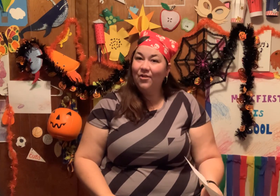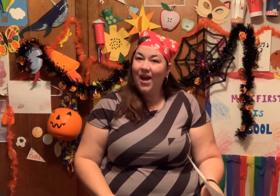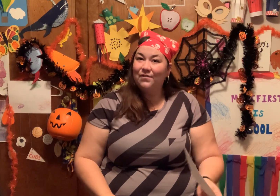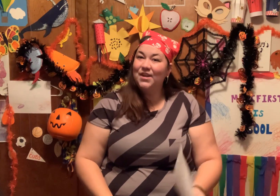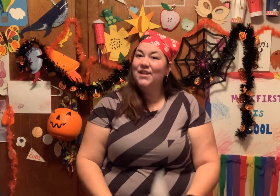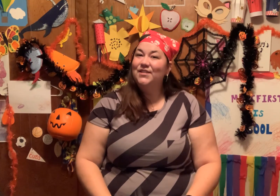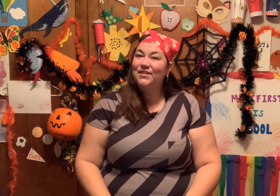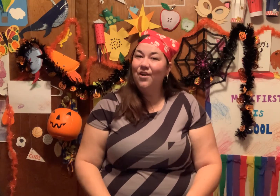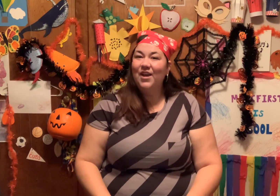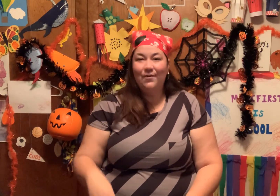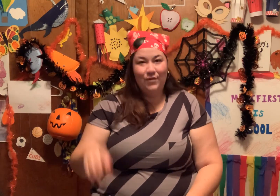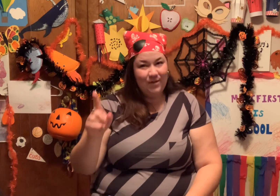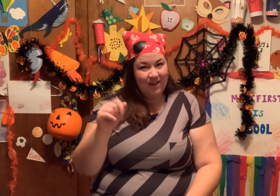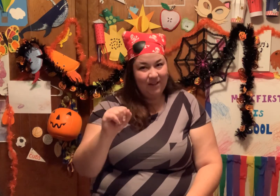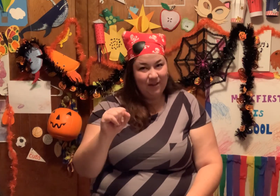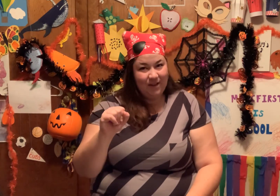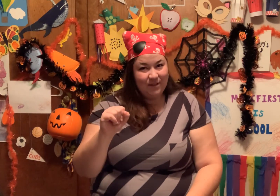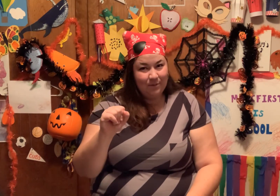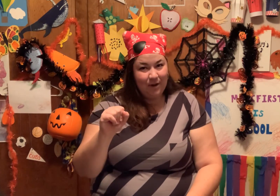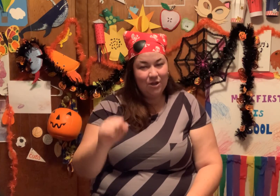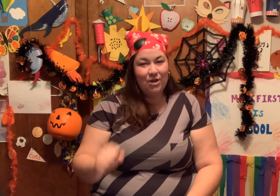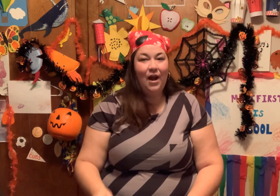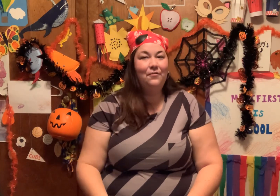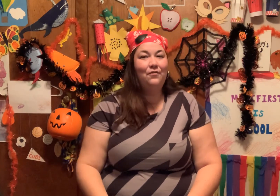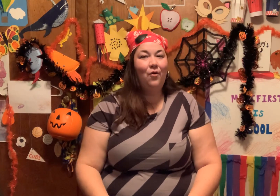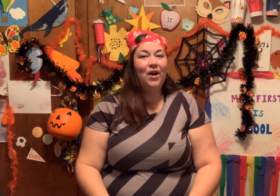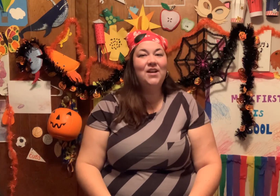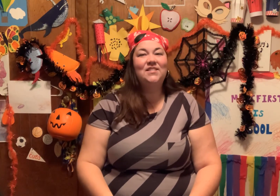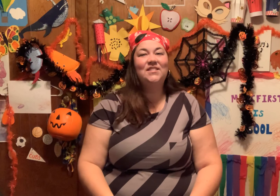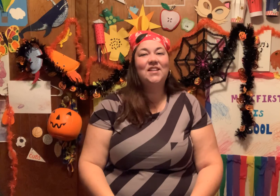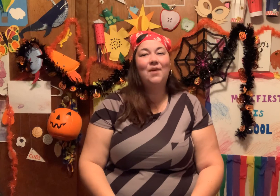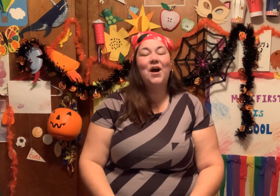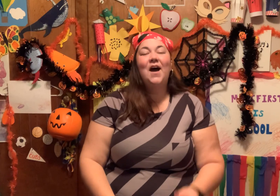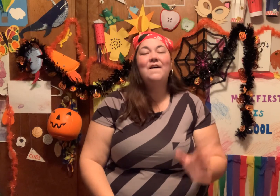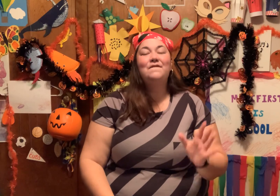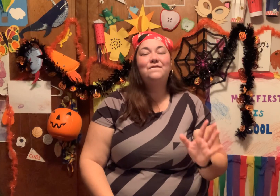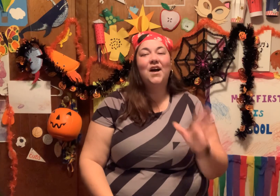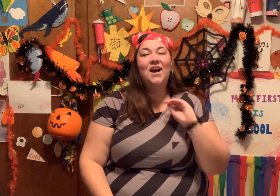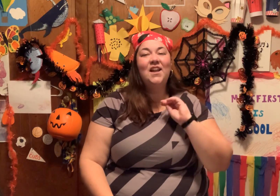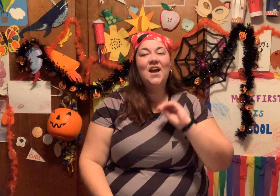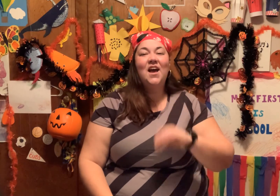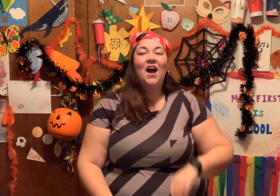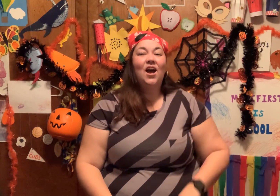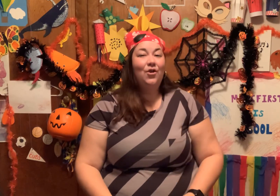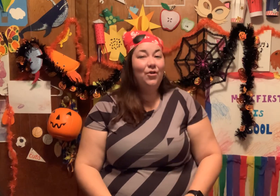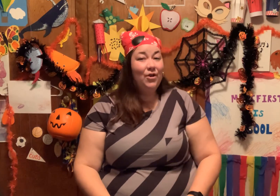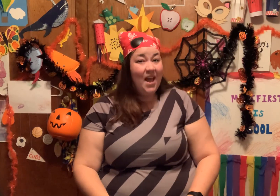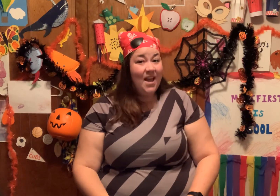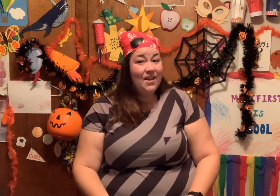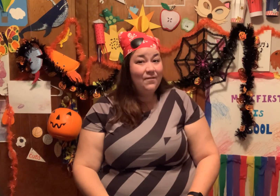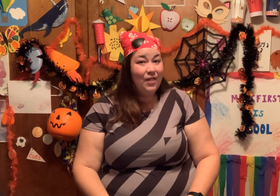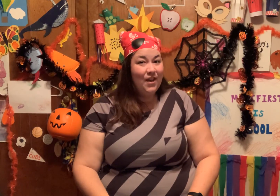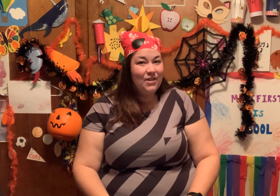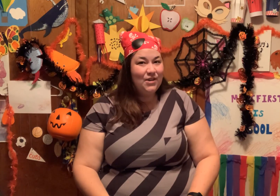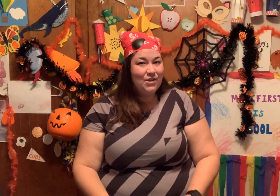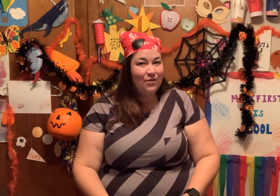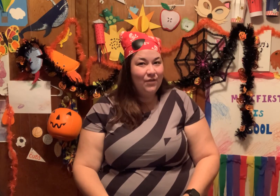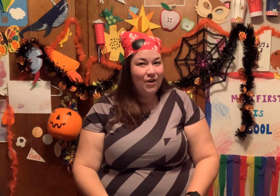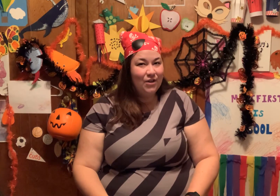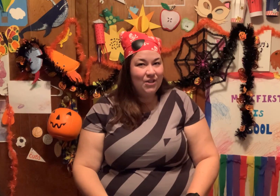craft. So if you need a little inspiration for some fun, creative thing to do for your